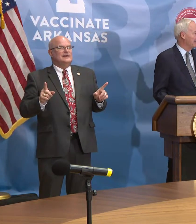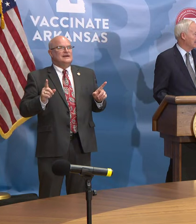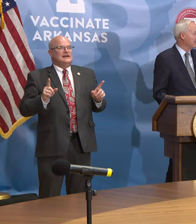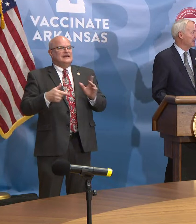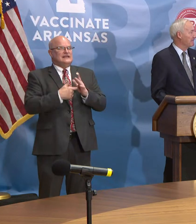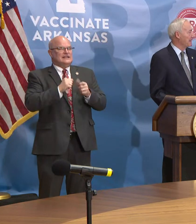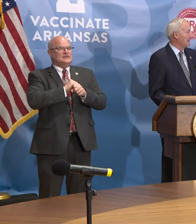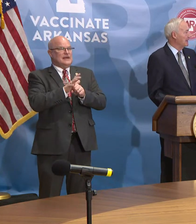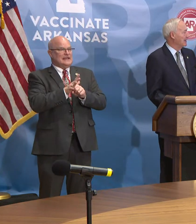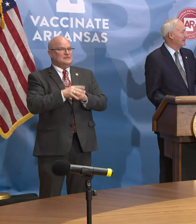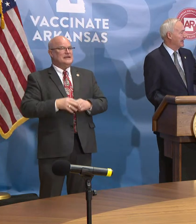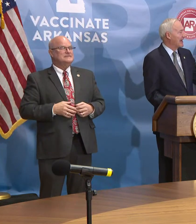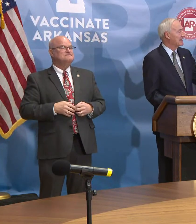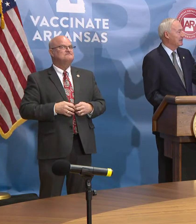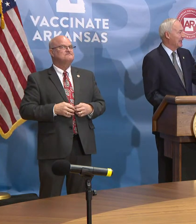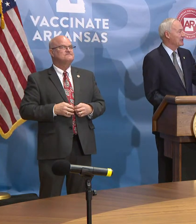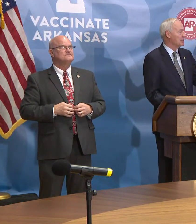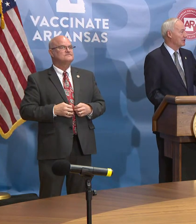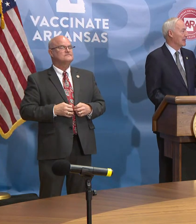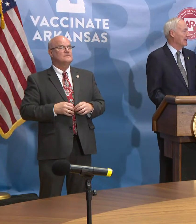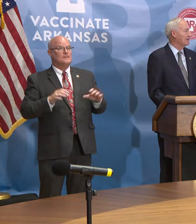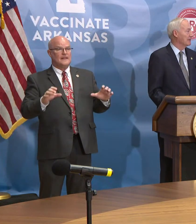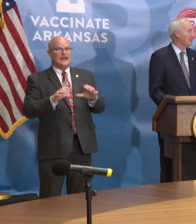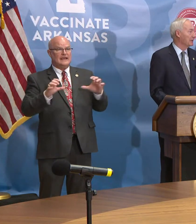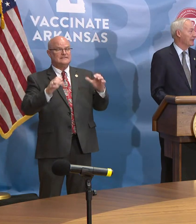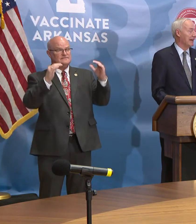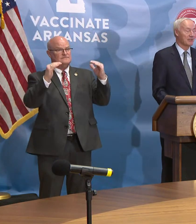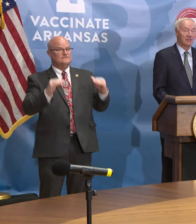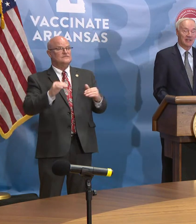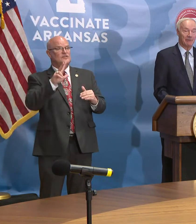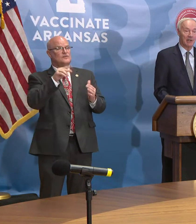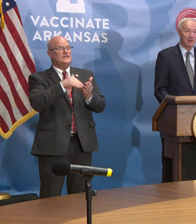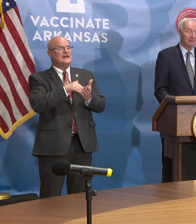this pandemic. The active cases are down